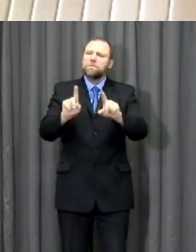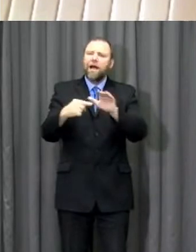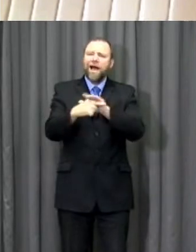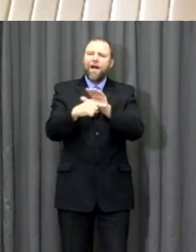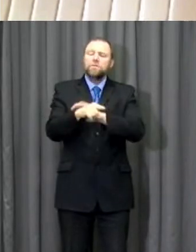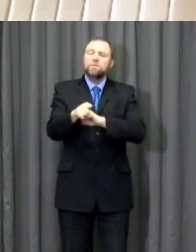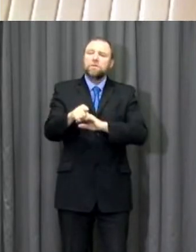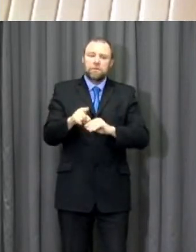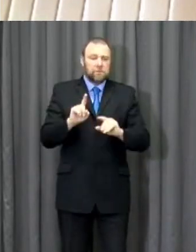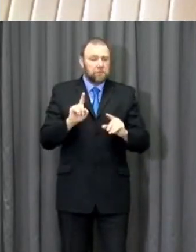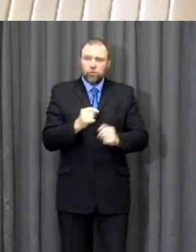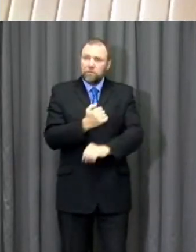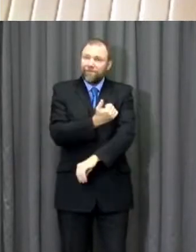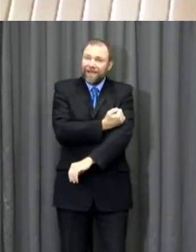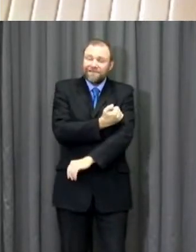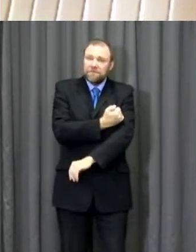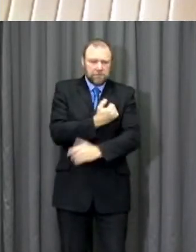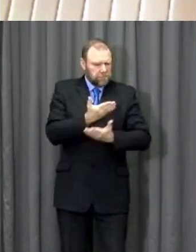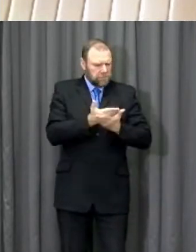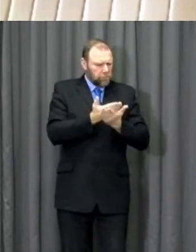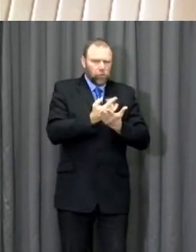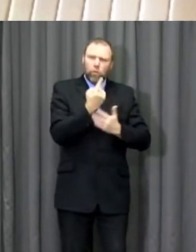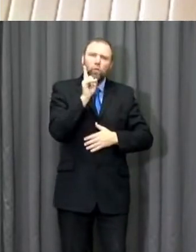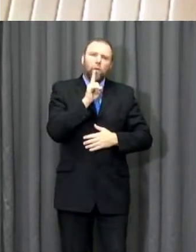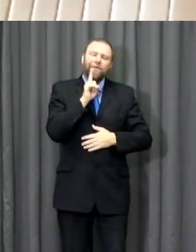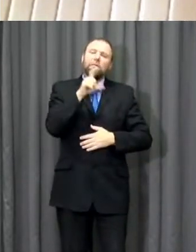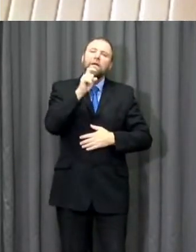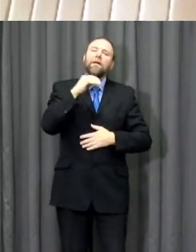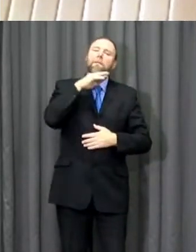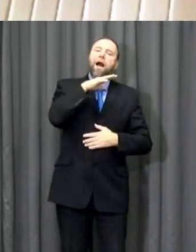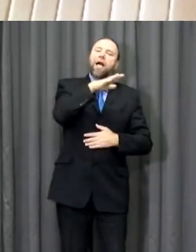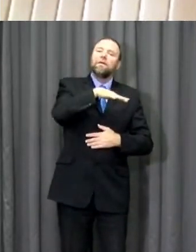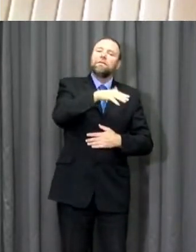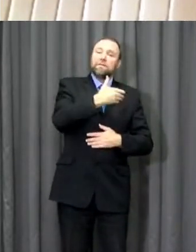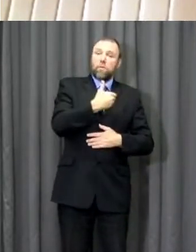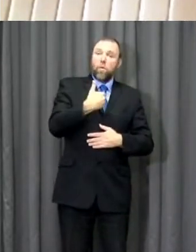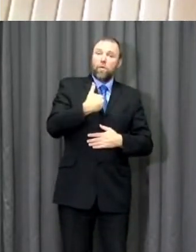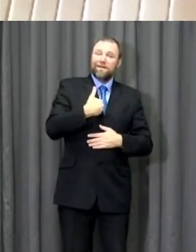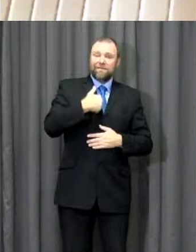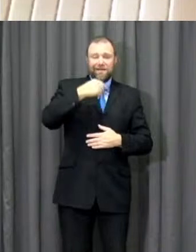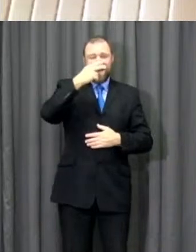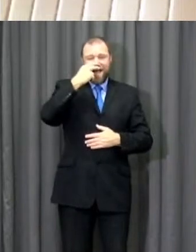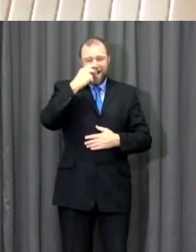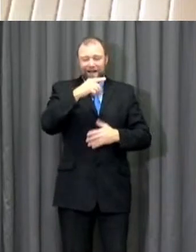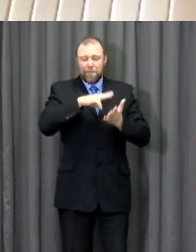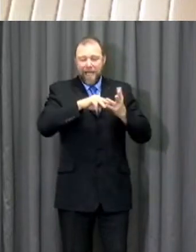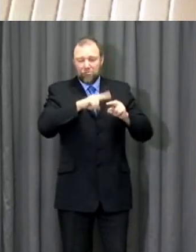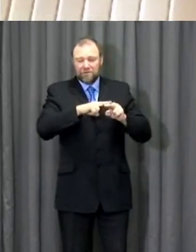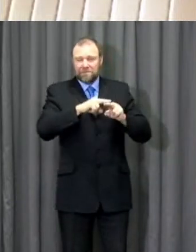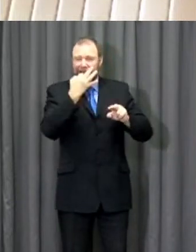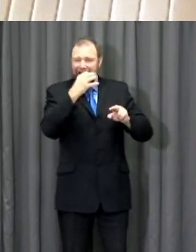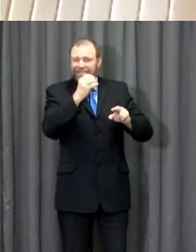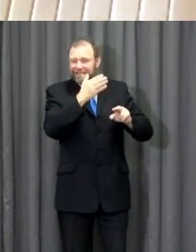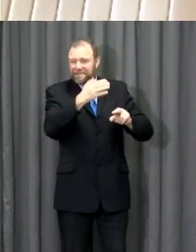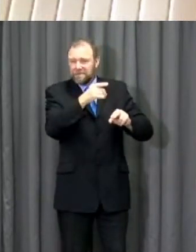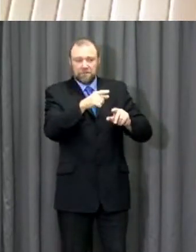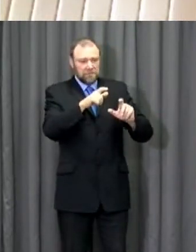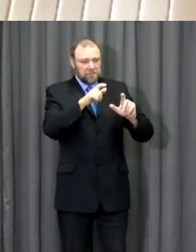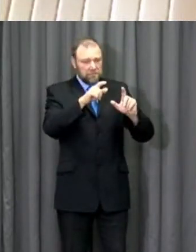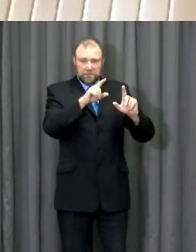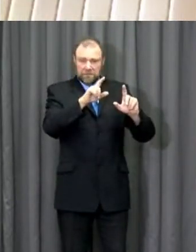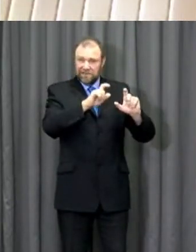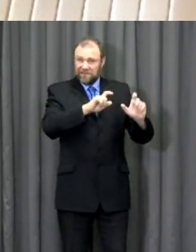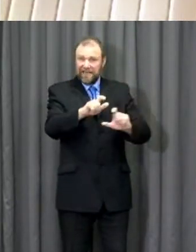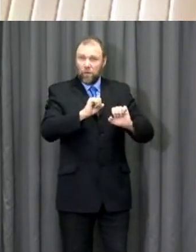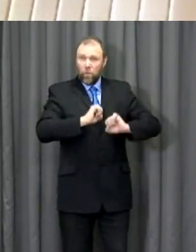from Carmarthenshire this morning who has elderly parents in their late 80s that are still waiting. Now, her father is visited